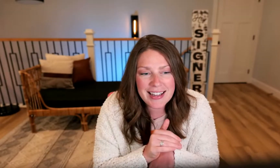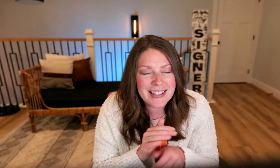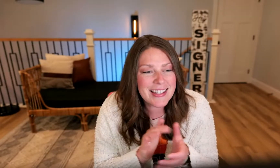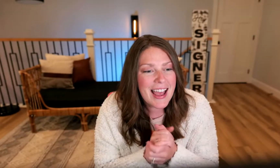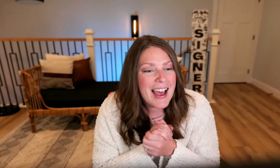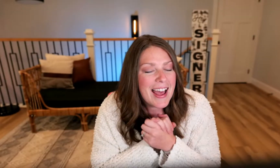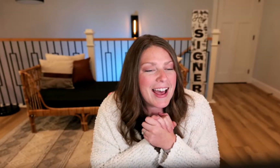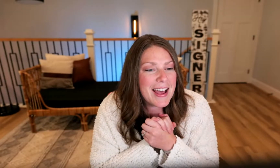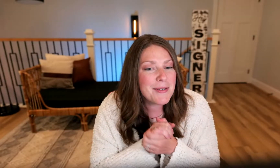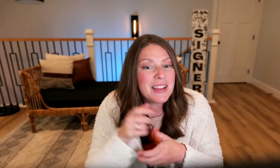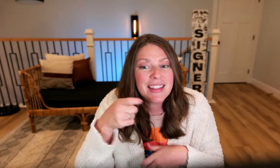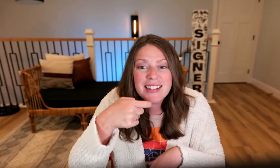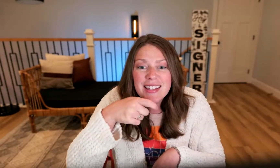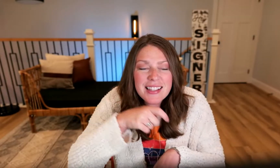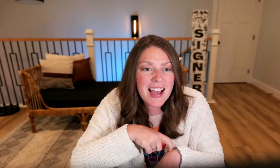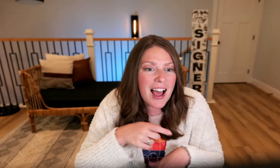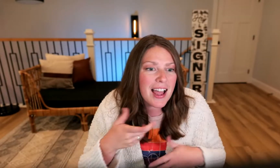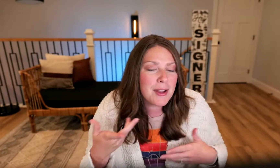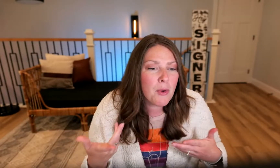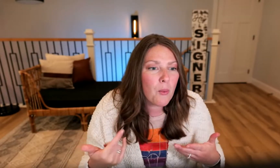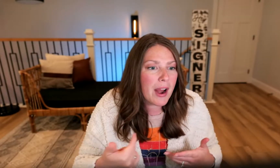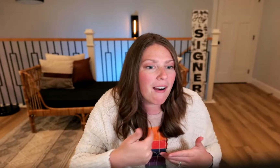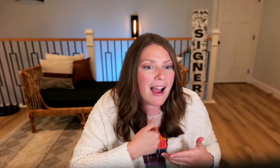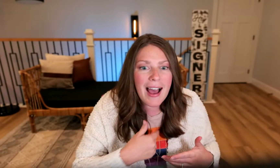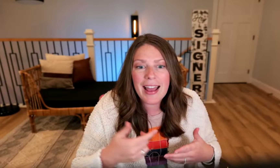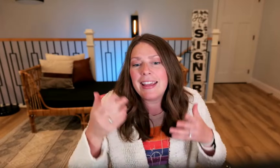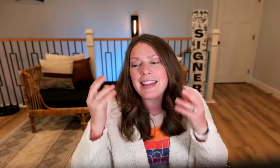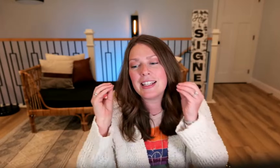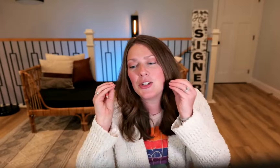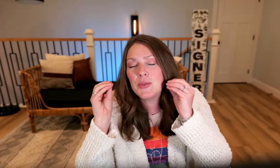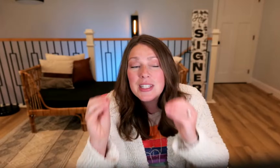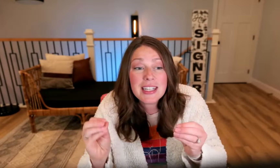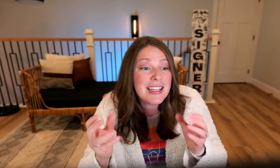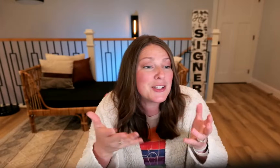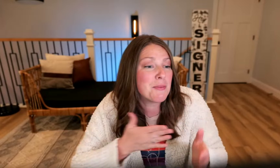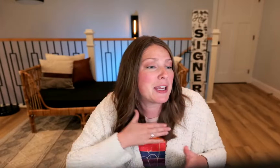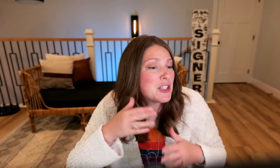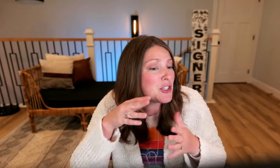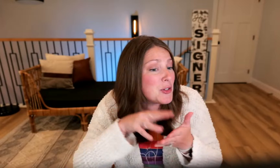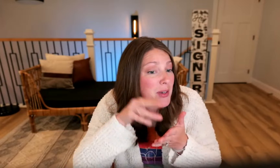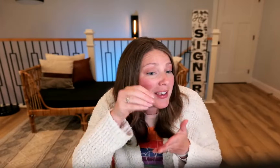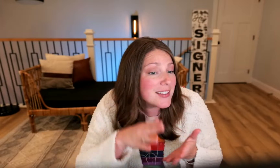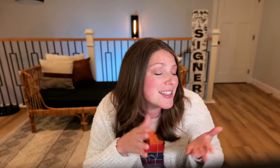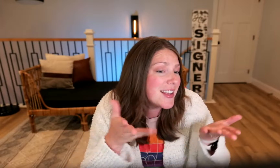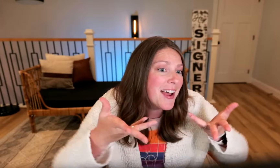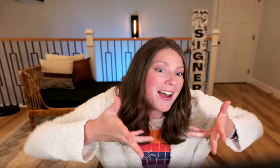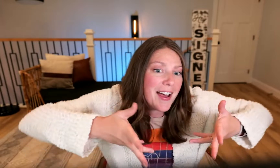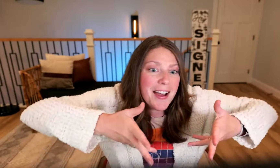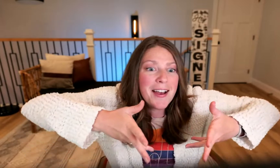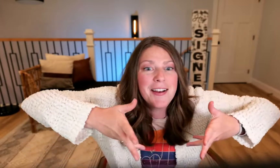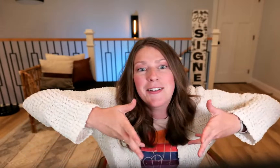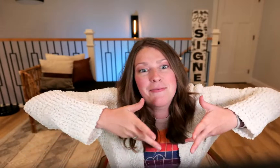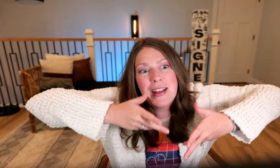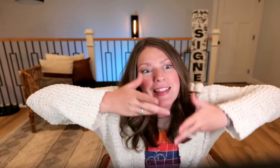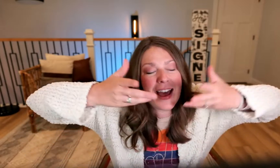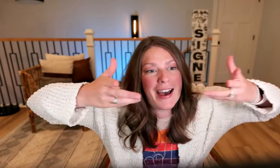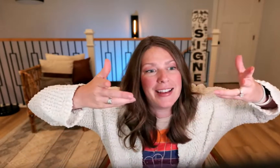nights. This is a time where I get to teach my students that